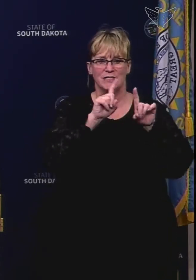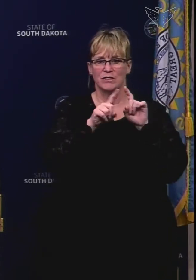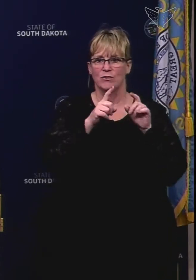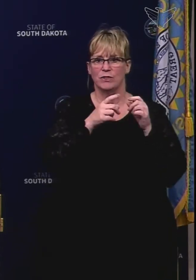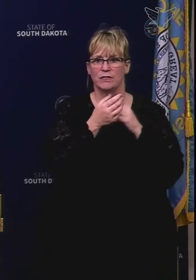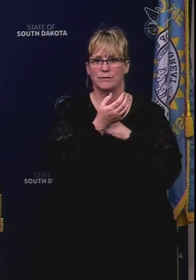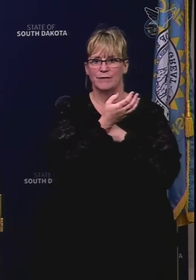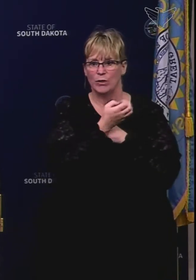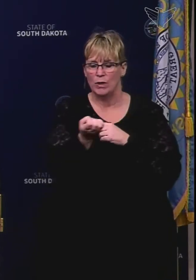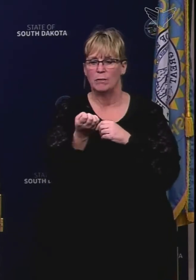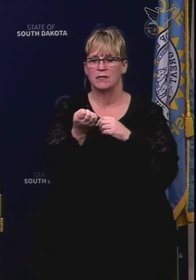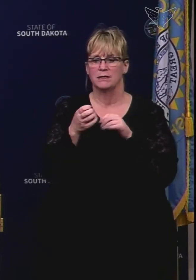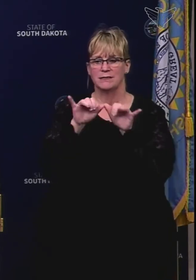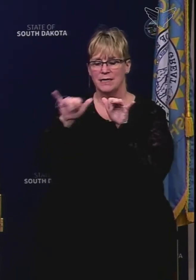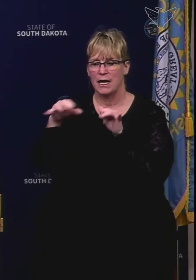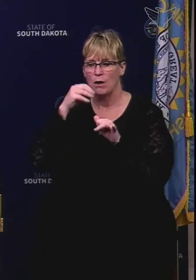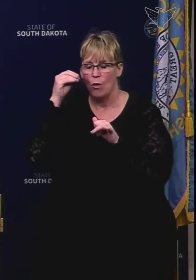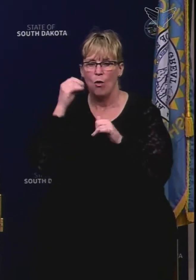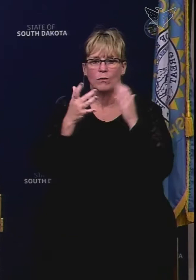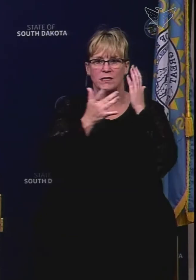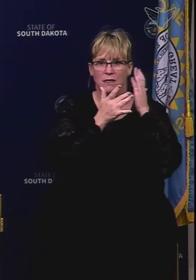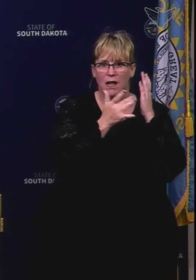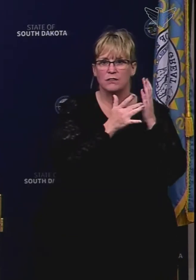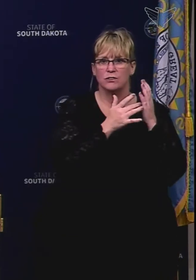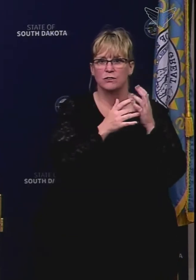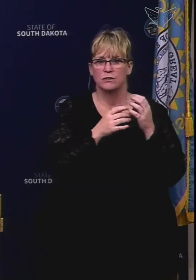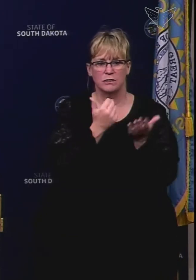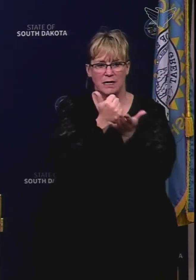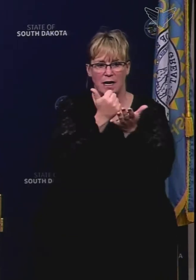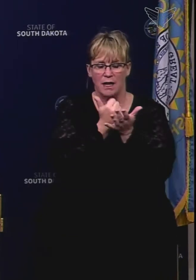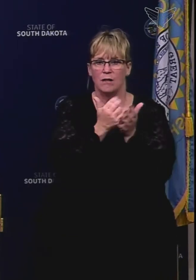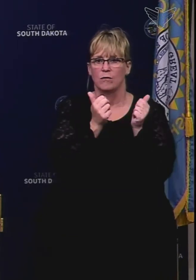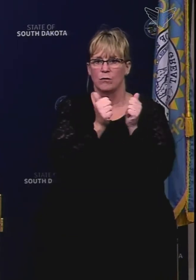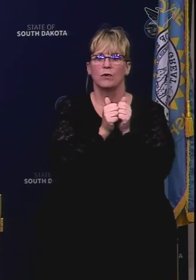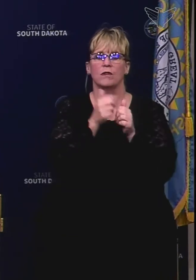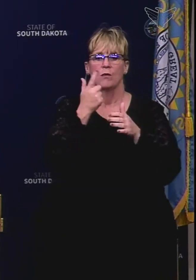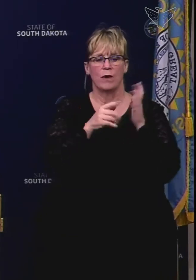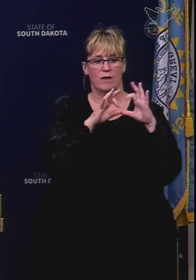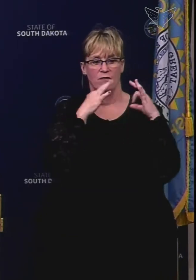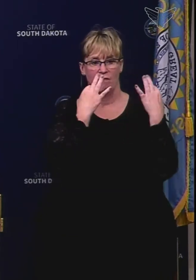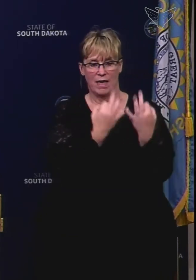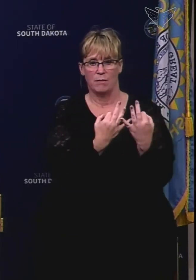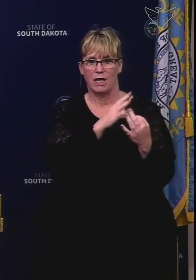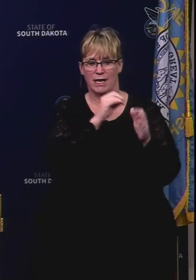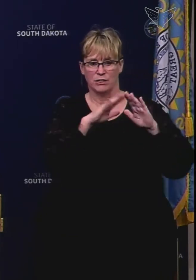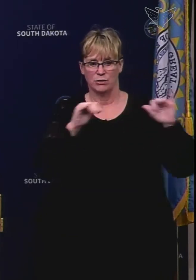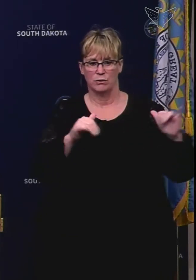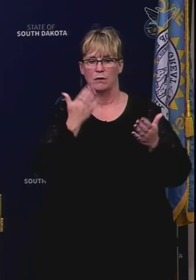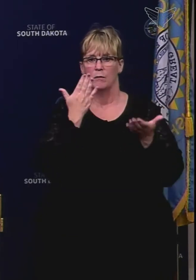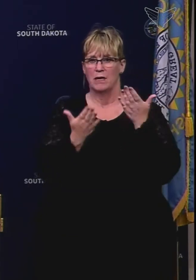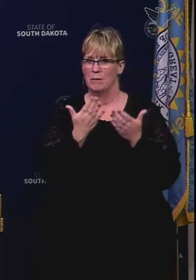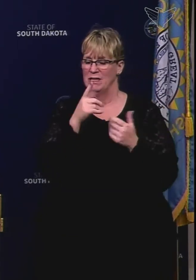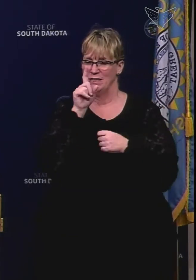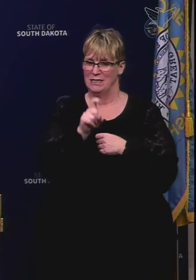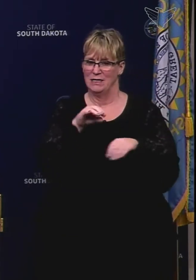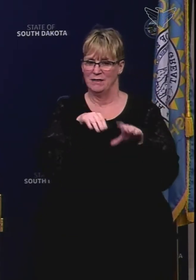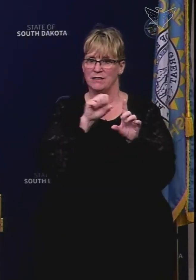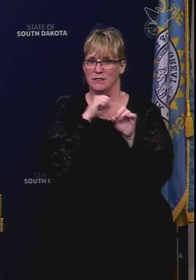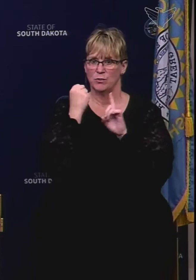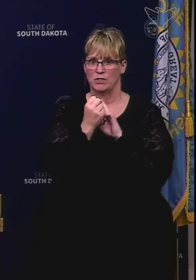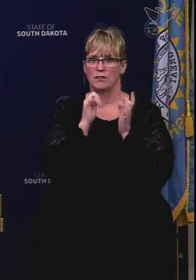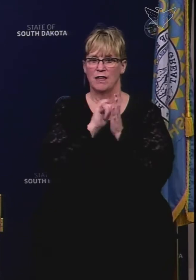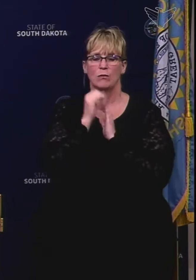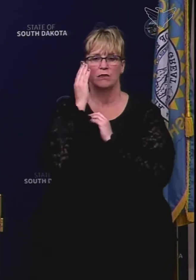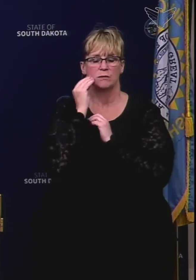health facilities, and technologies in order to respond to what families and children might be dealing with in the situation